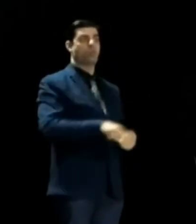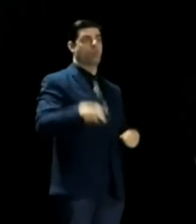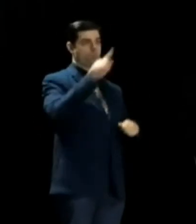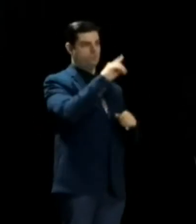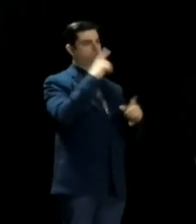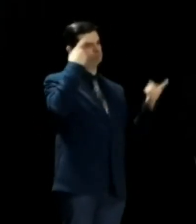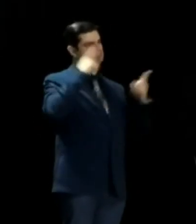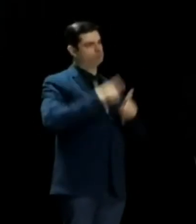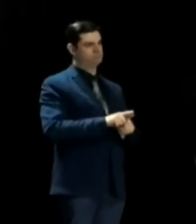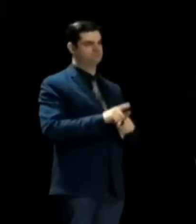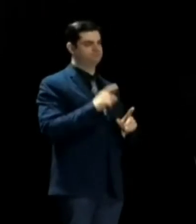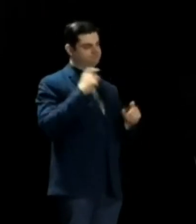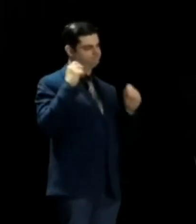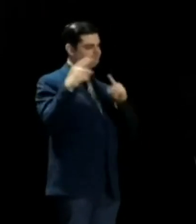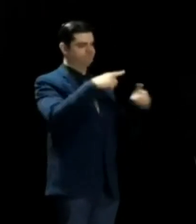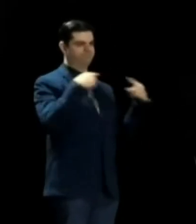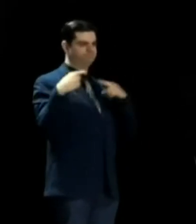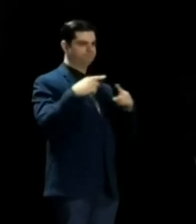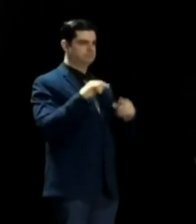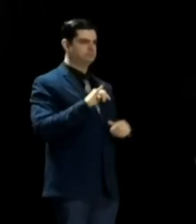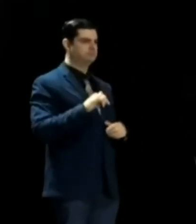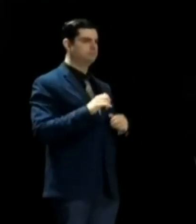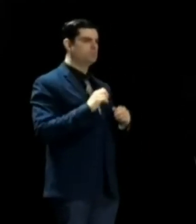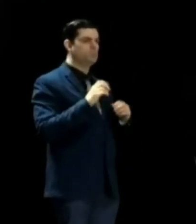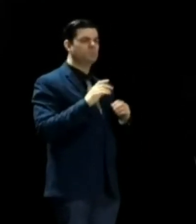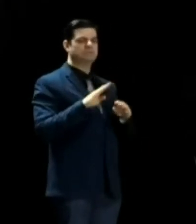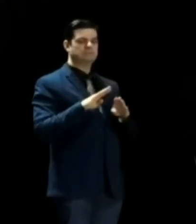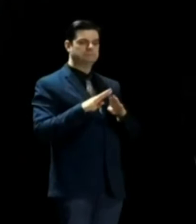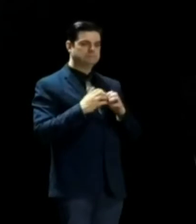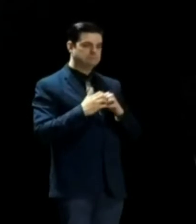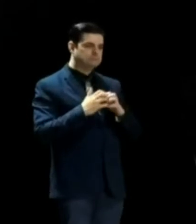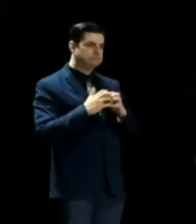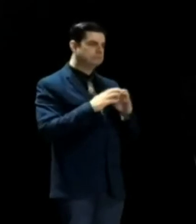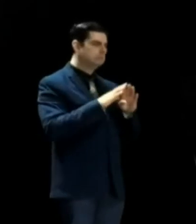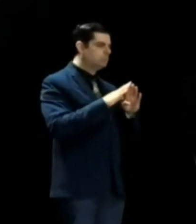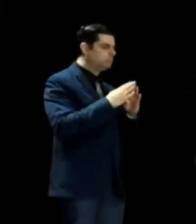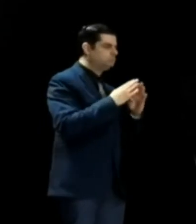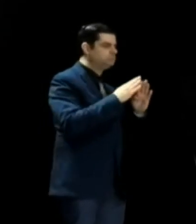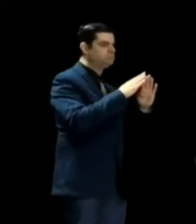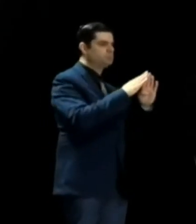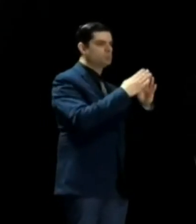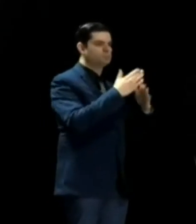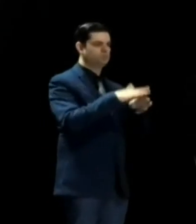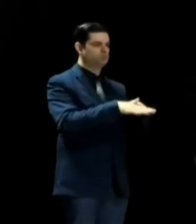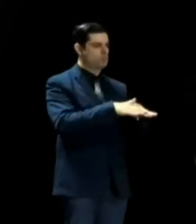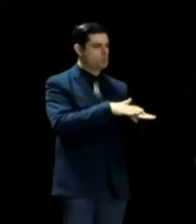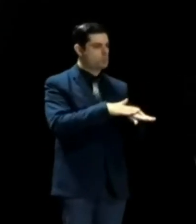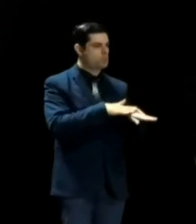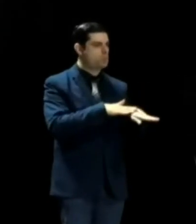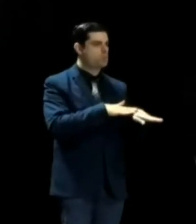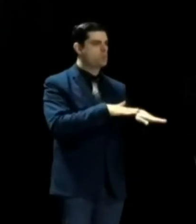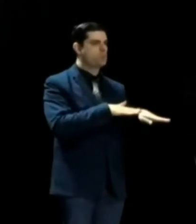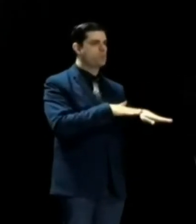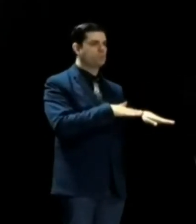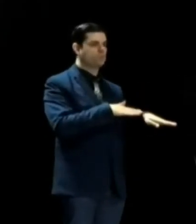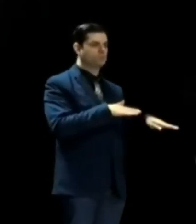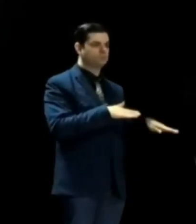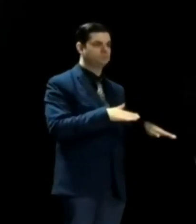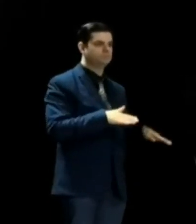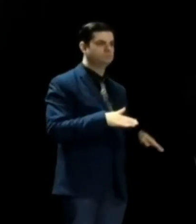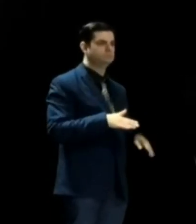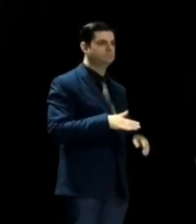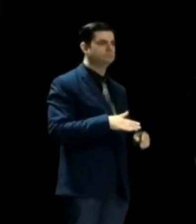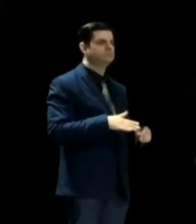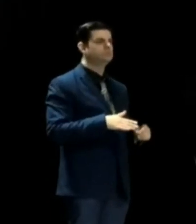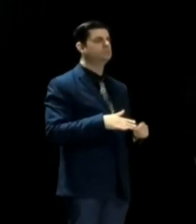small, that we can respond in real time with rapid testing, quick investigations, quick quarantines, because that's